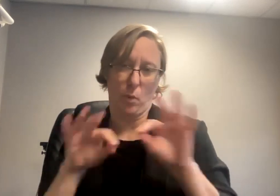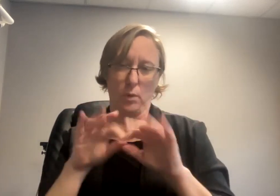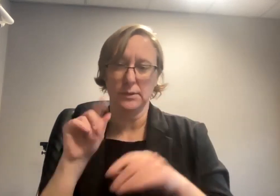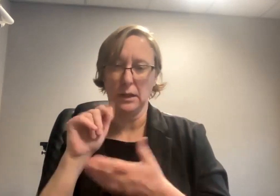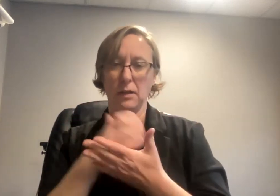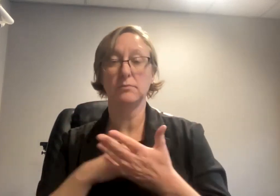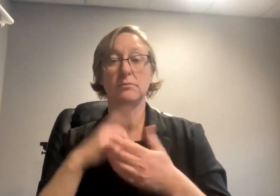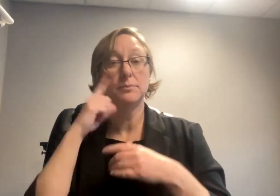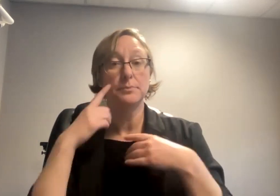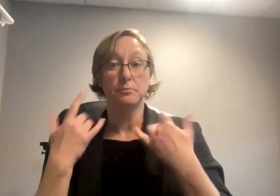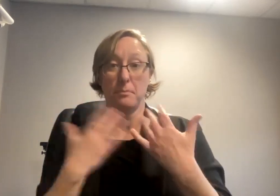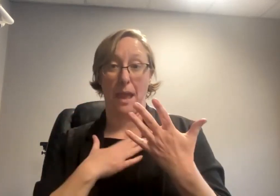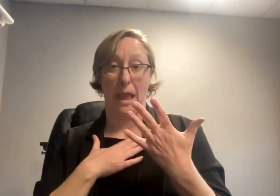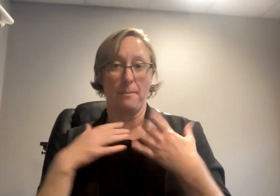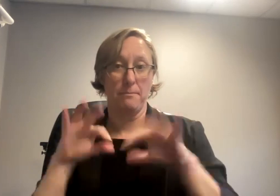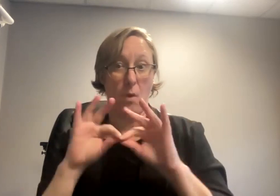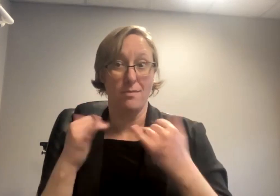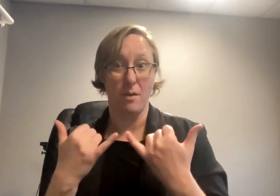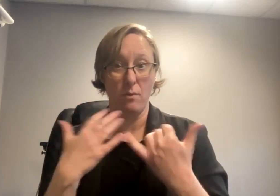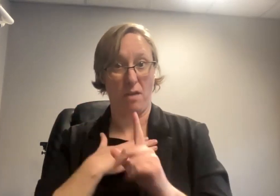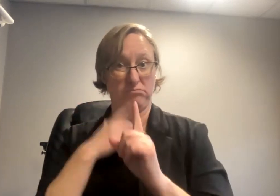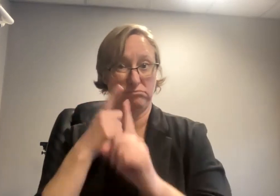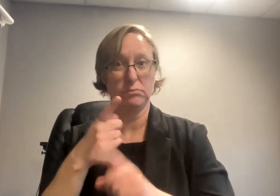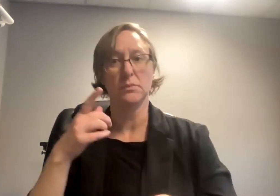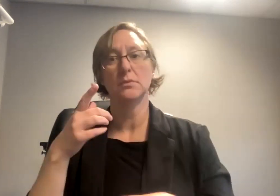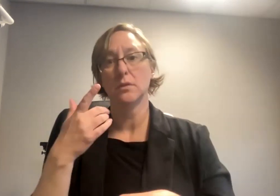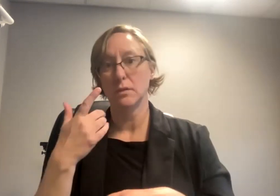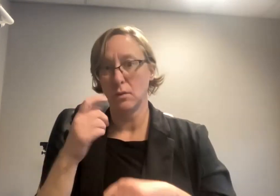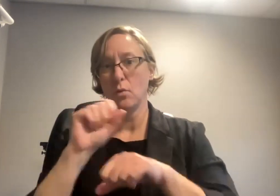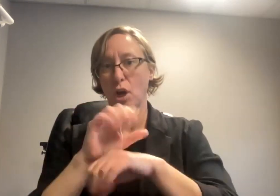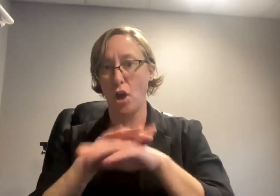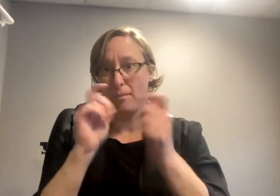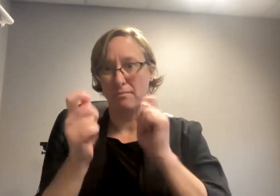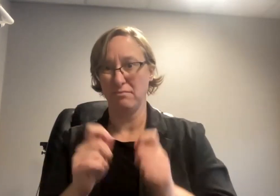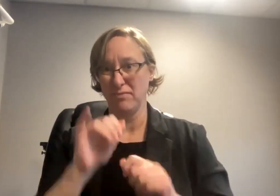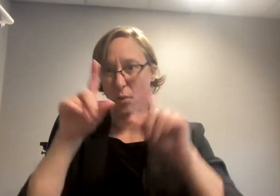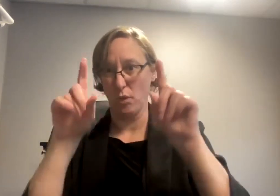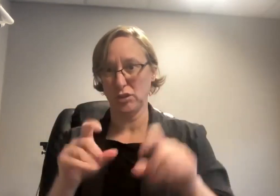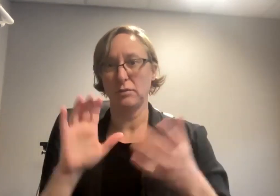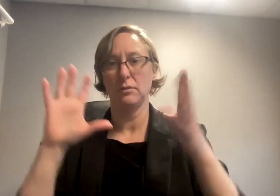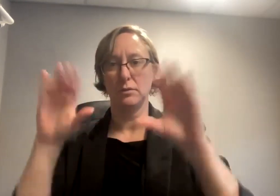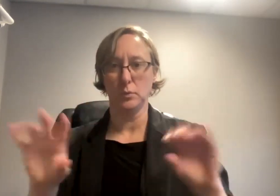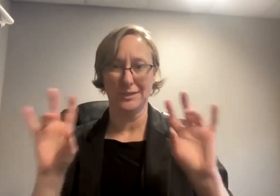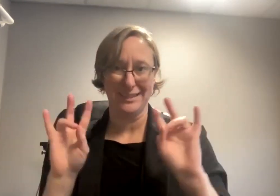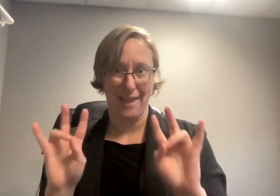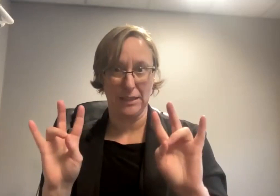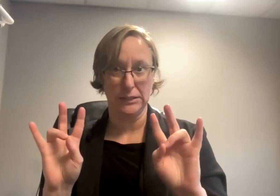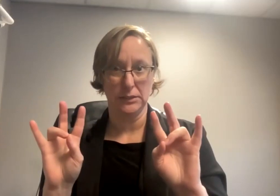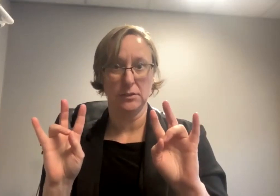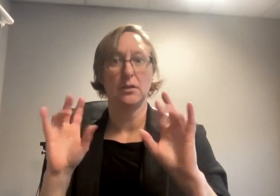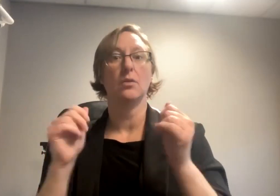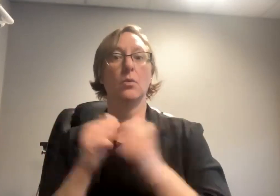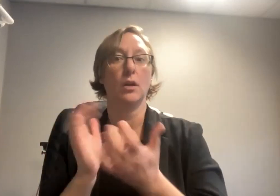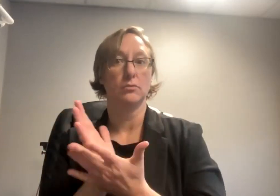Just for data collection. Chrissy said, yeah, that's really important. This is just for data collection. An important thing that I want to talk about now is just getting